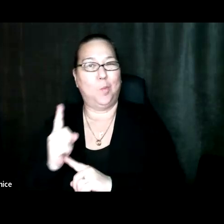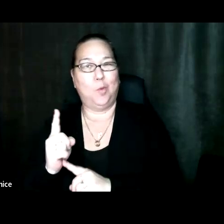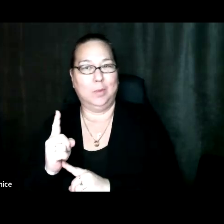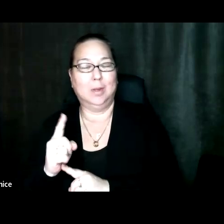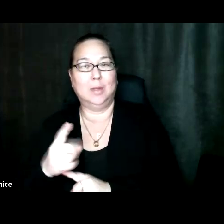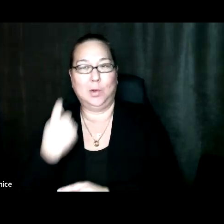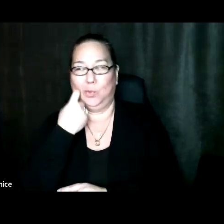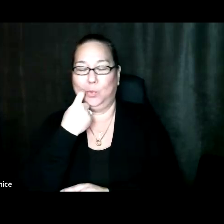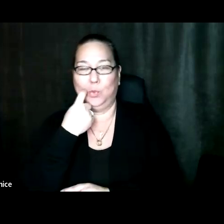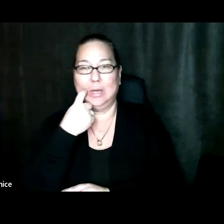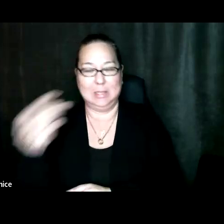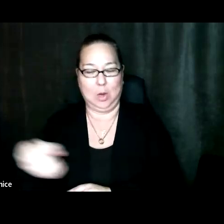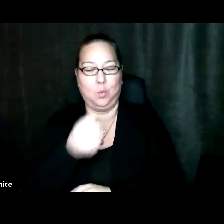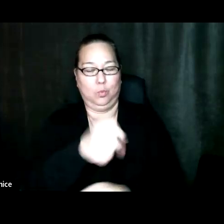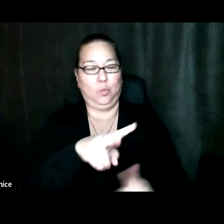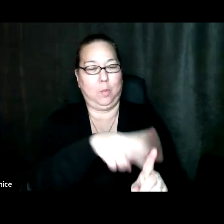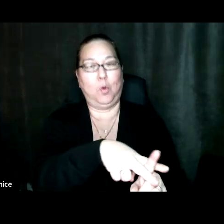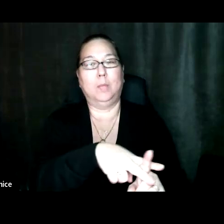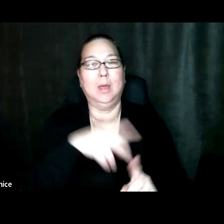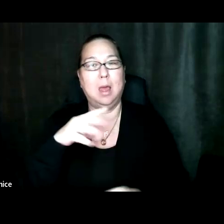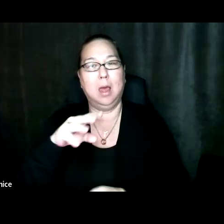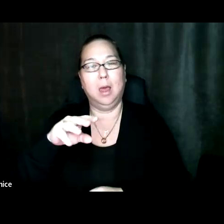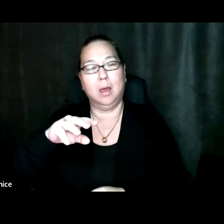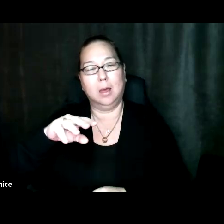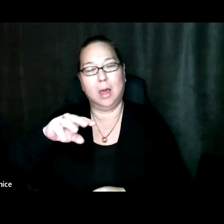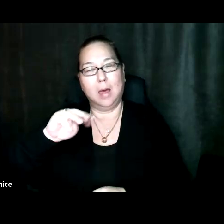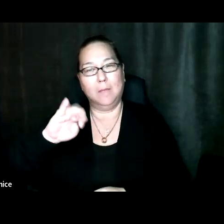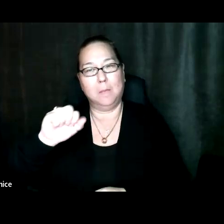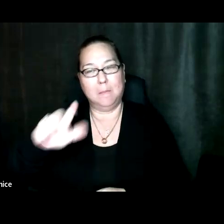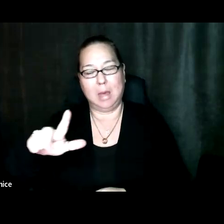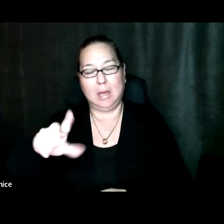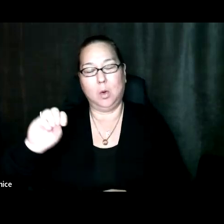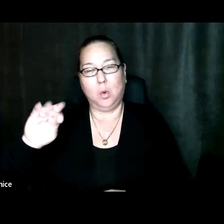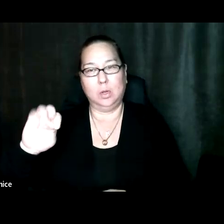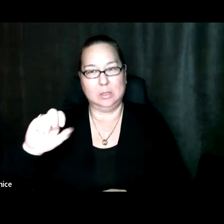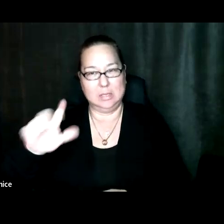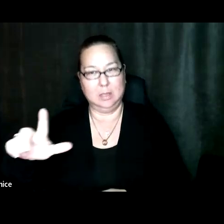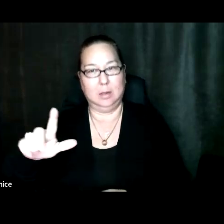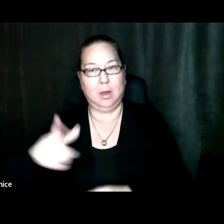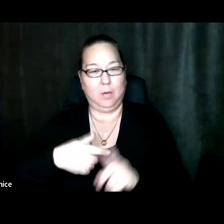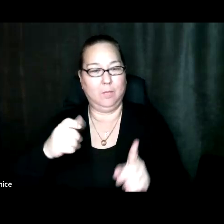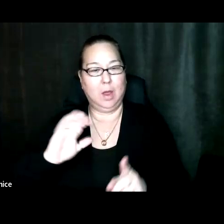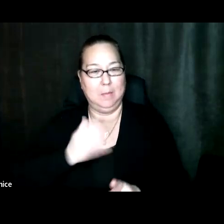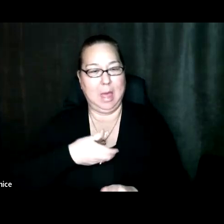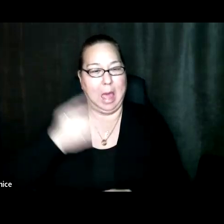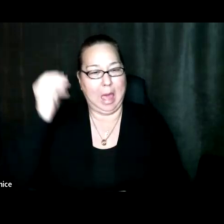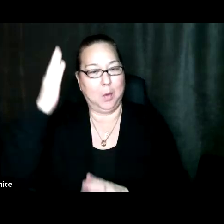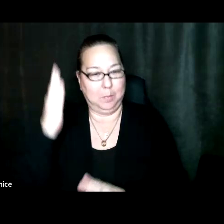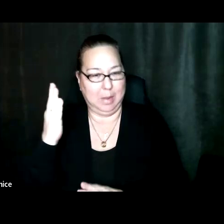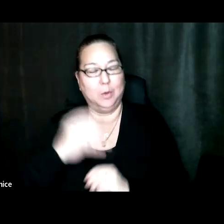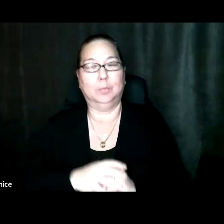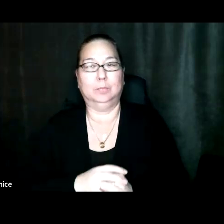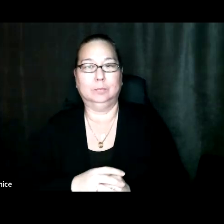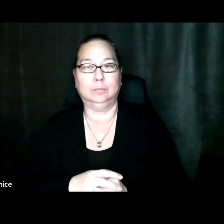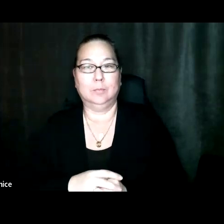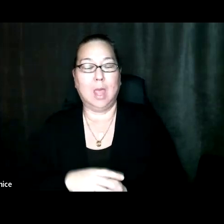reappointment of Vice Chair Michael O'Neill to the school committee by our mayor. Mr. O'Neill is certainly a respected leader who